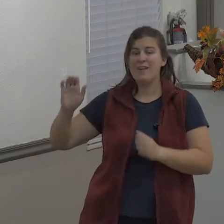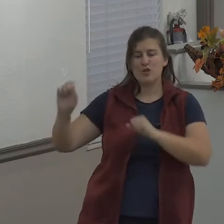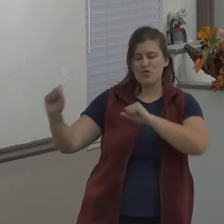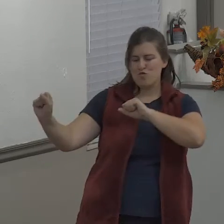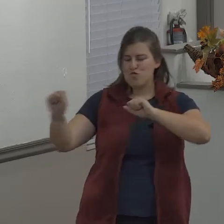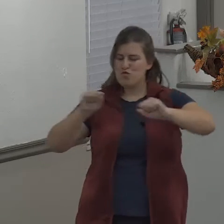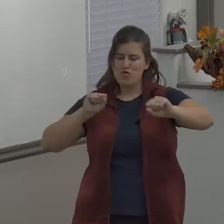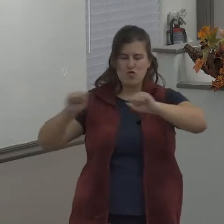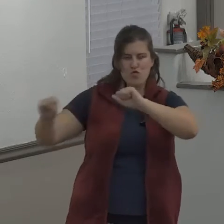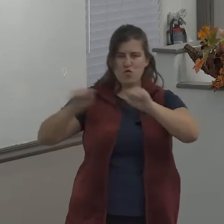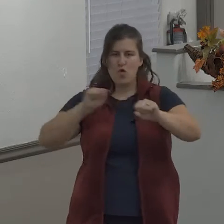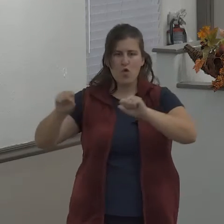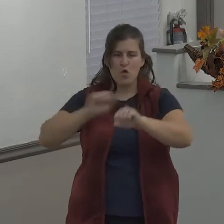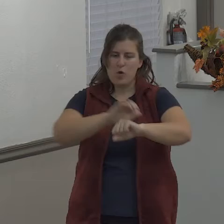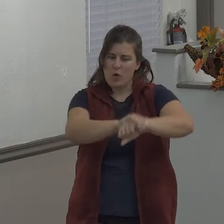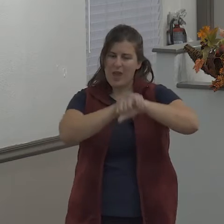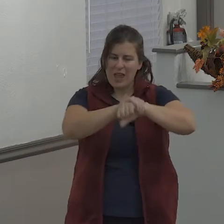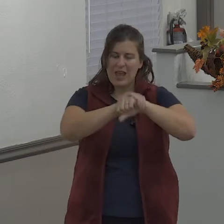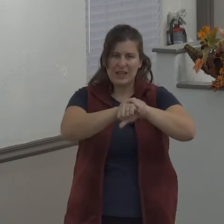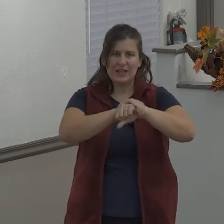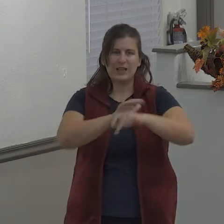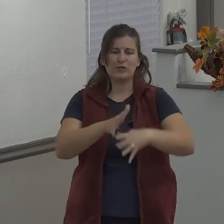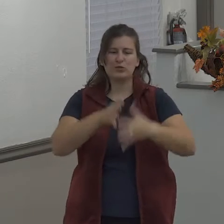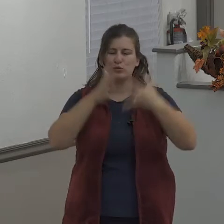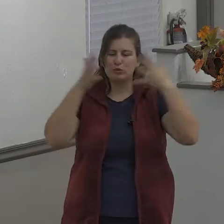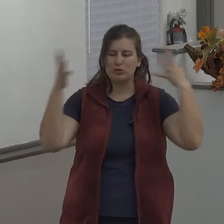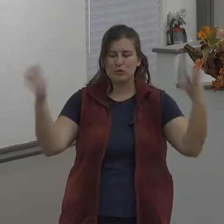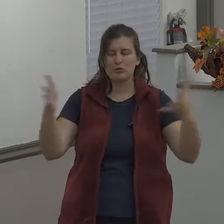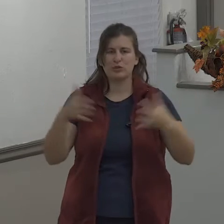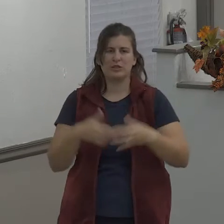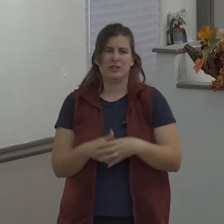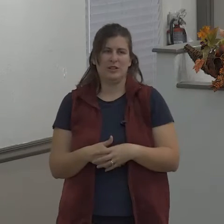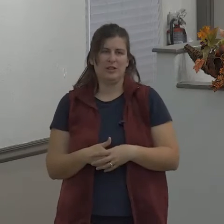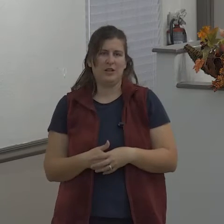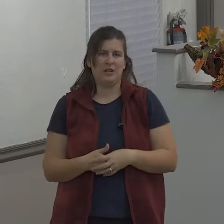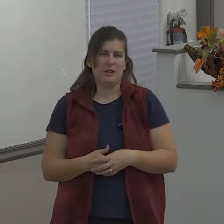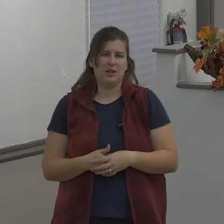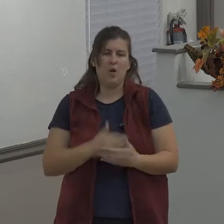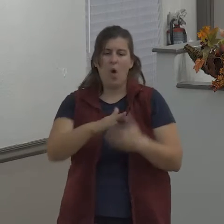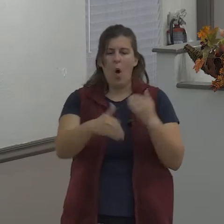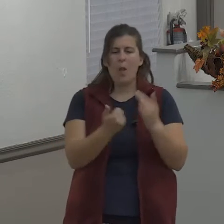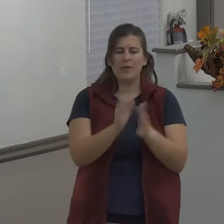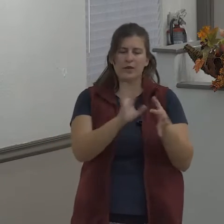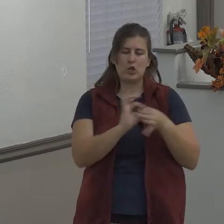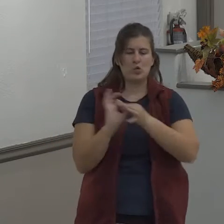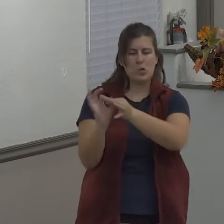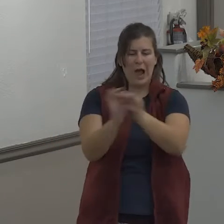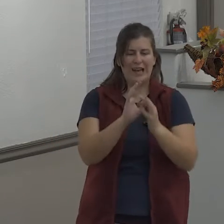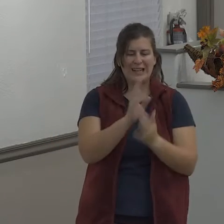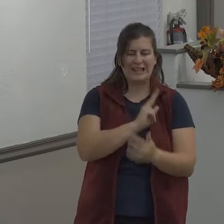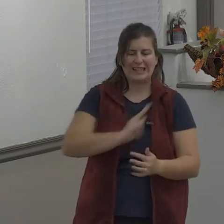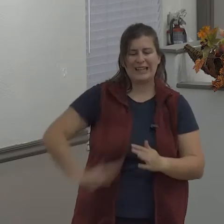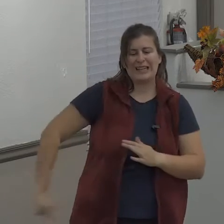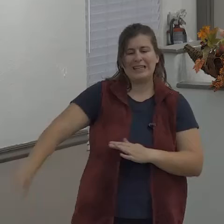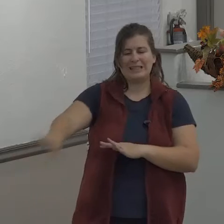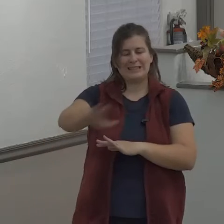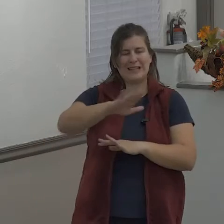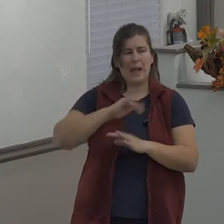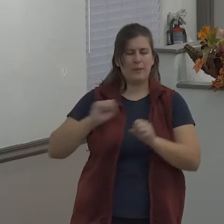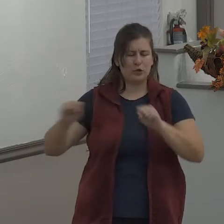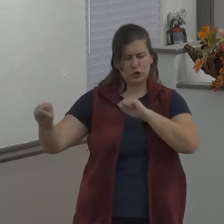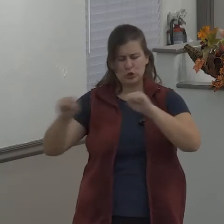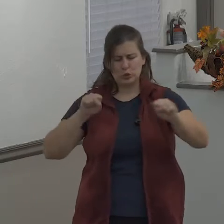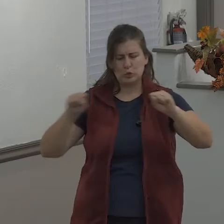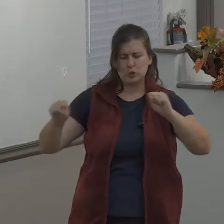God shook the British Empire, the United Kingdom. He shook them.